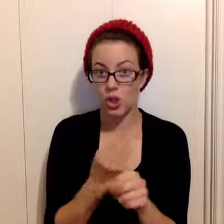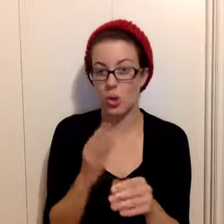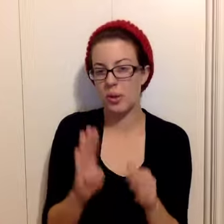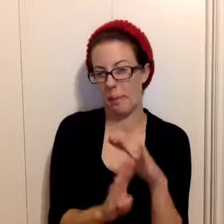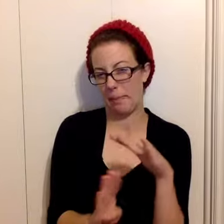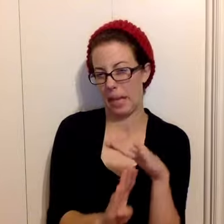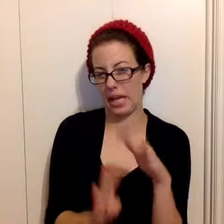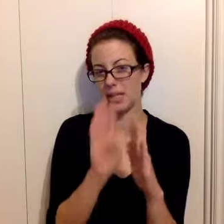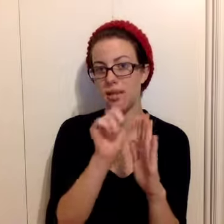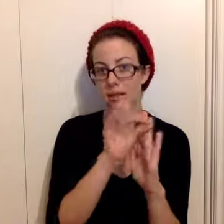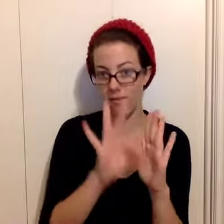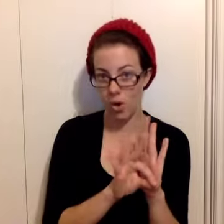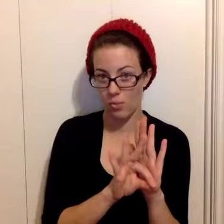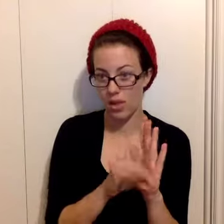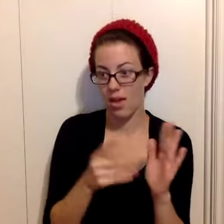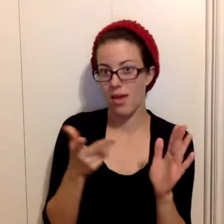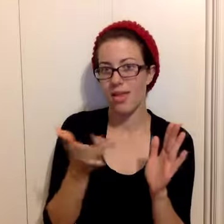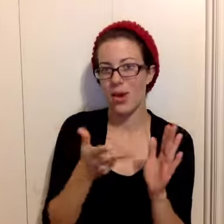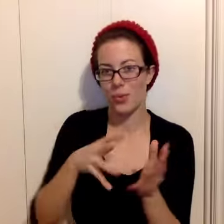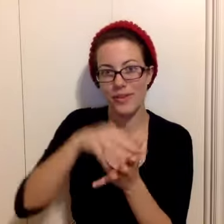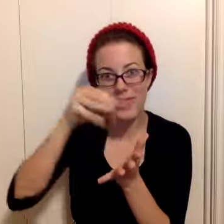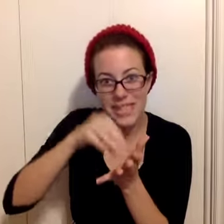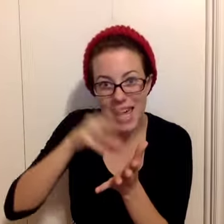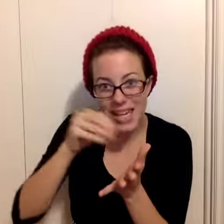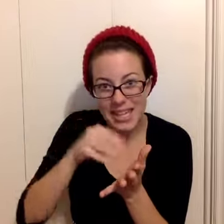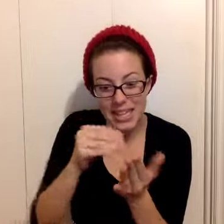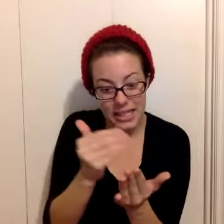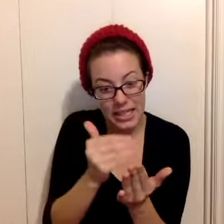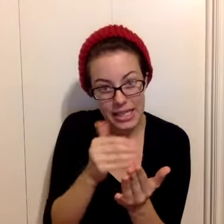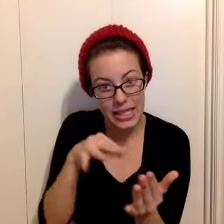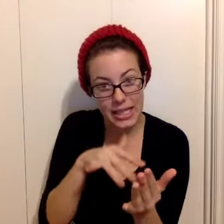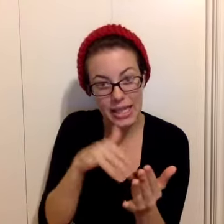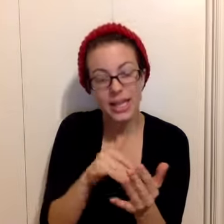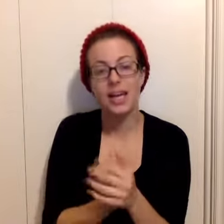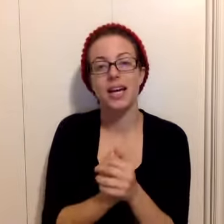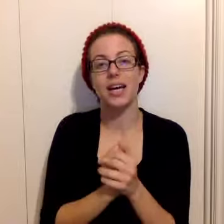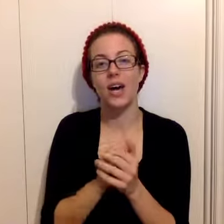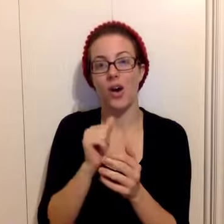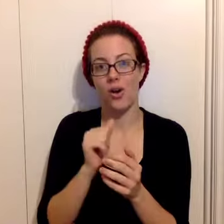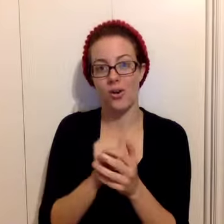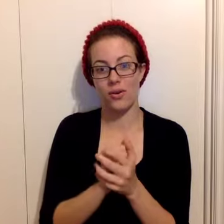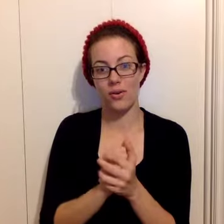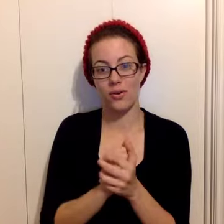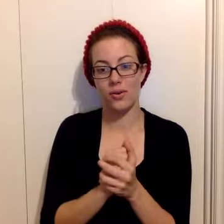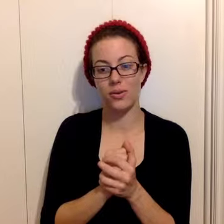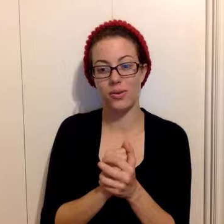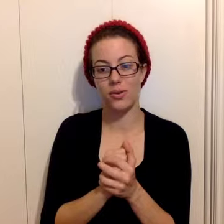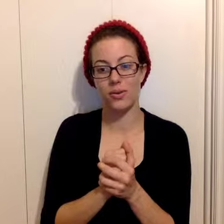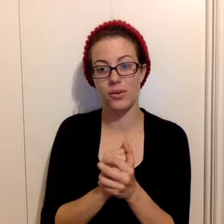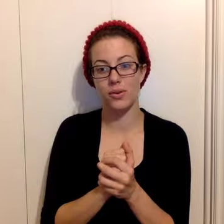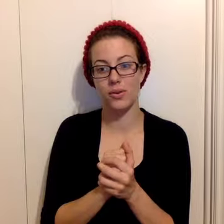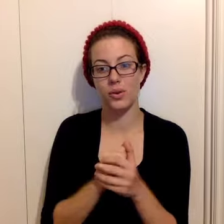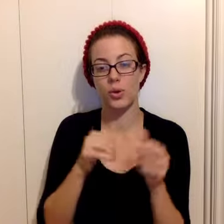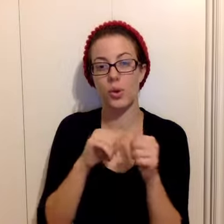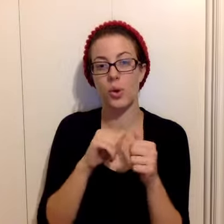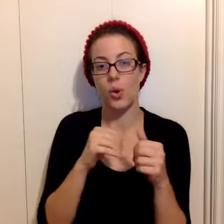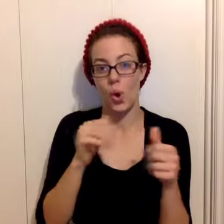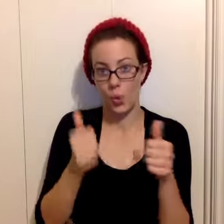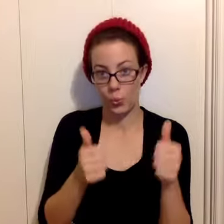already, which is the one to find the area of a rectangle or a square.